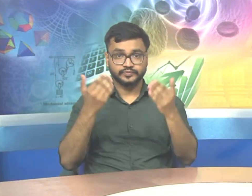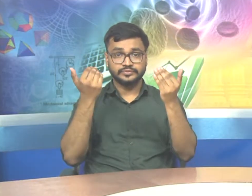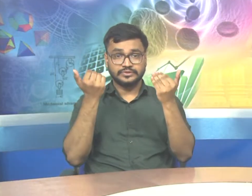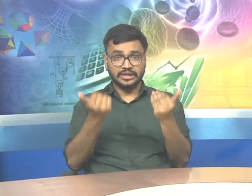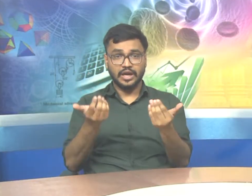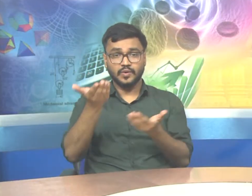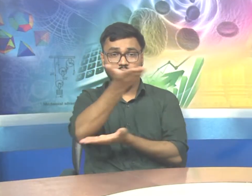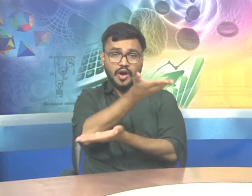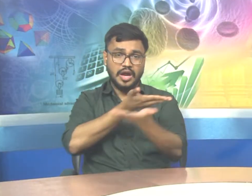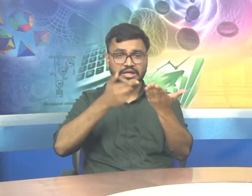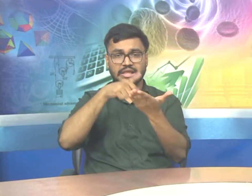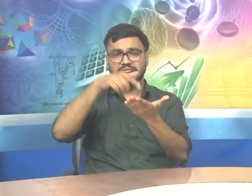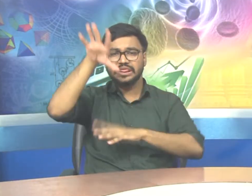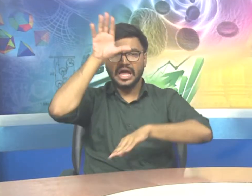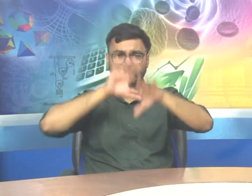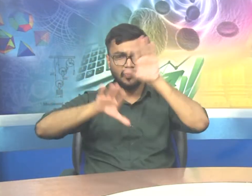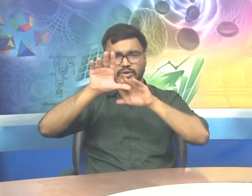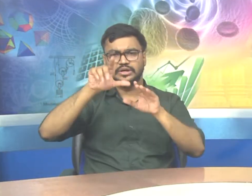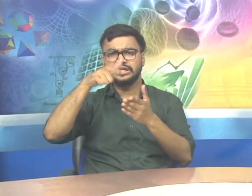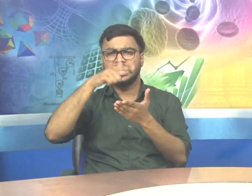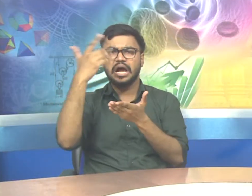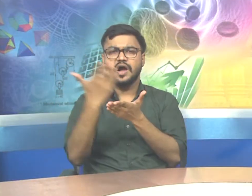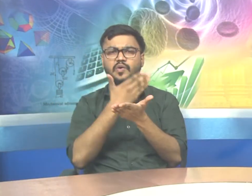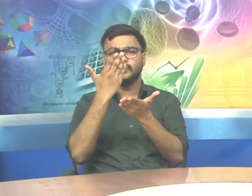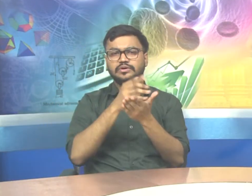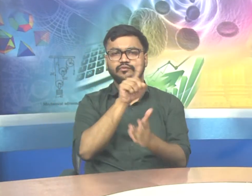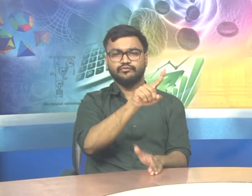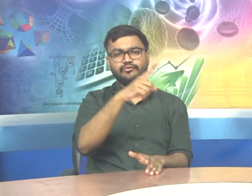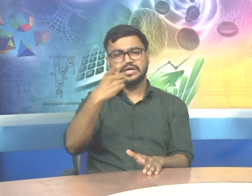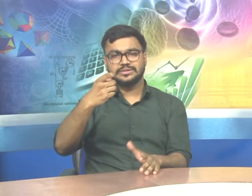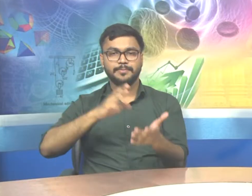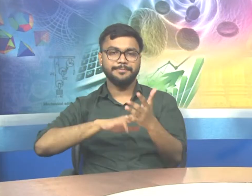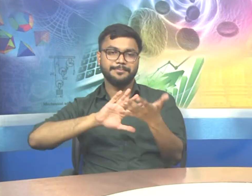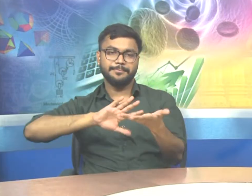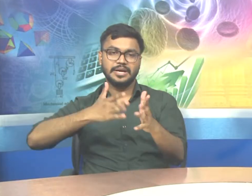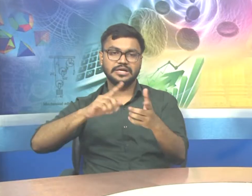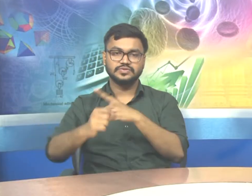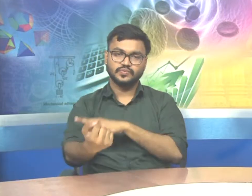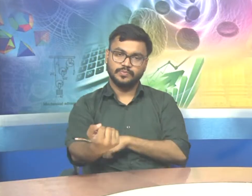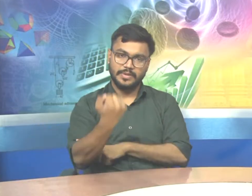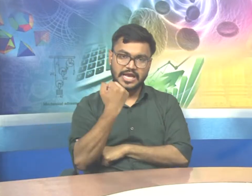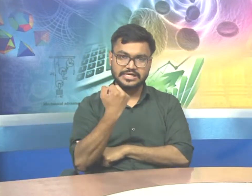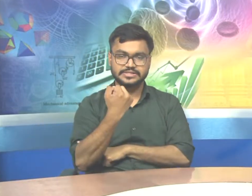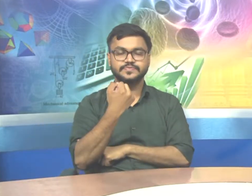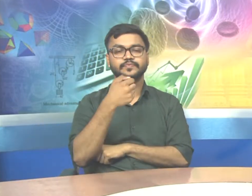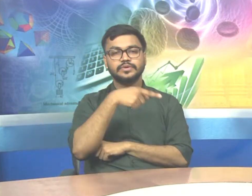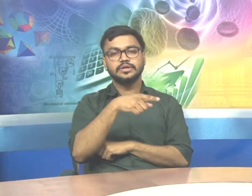And you will learn more about magnetic energy in lesson 17.